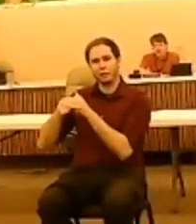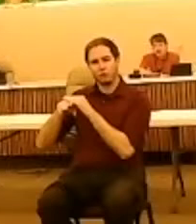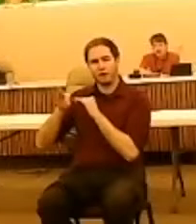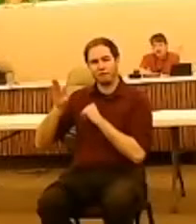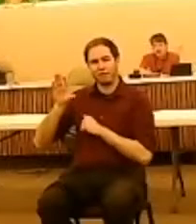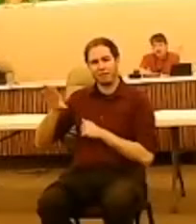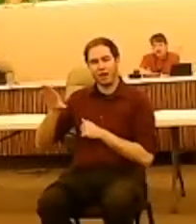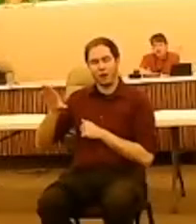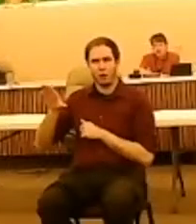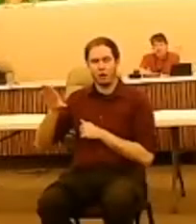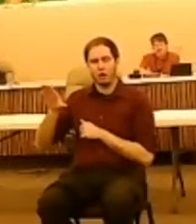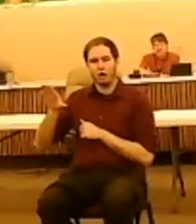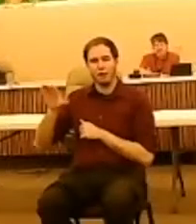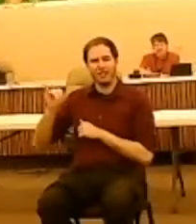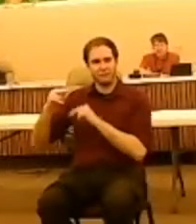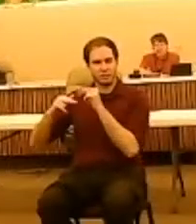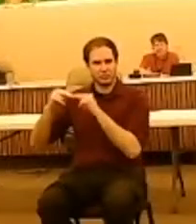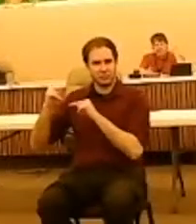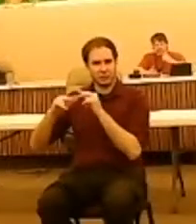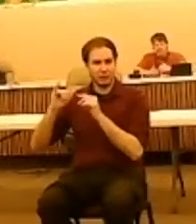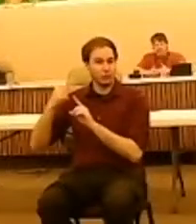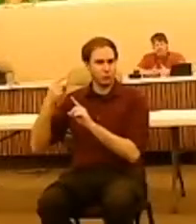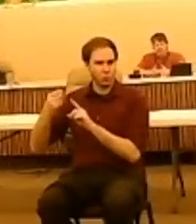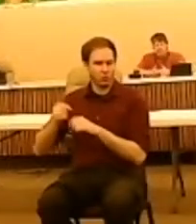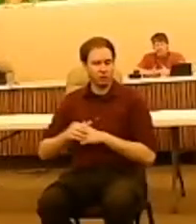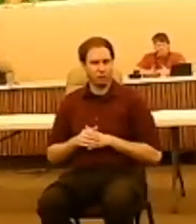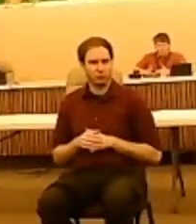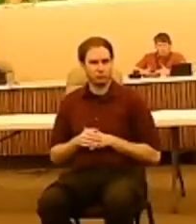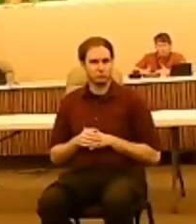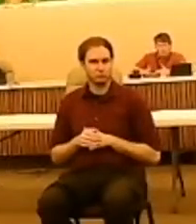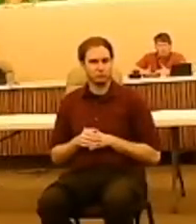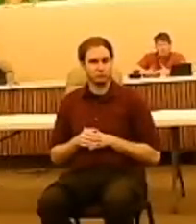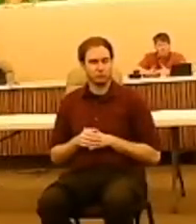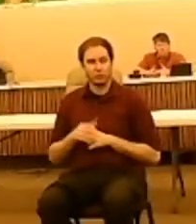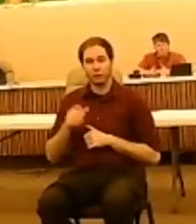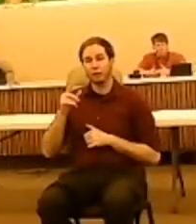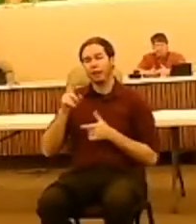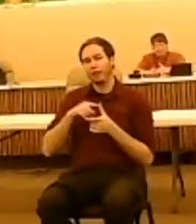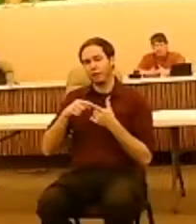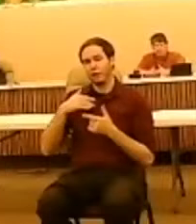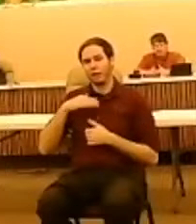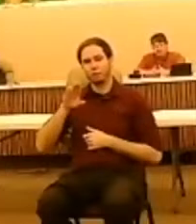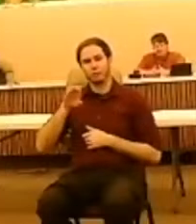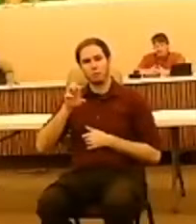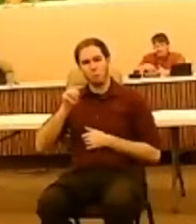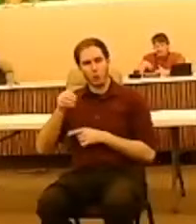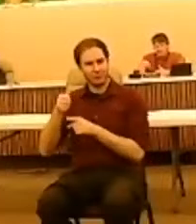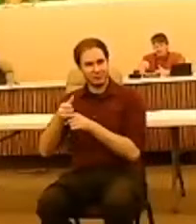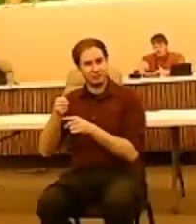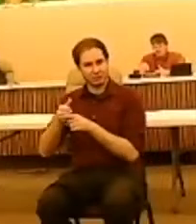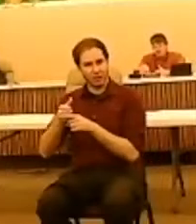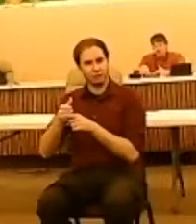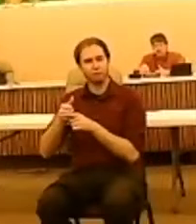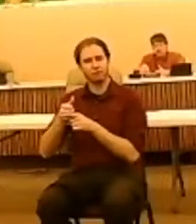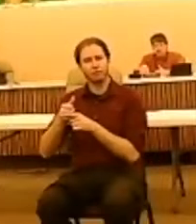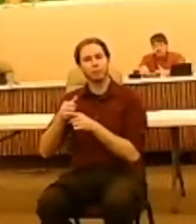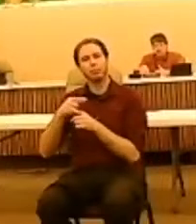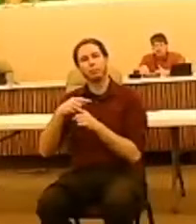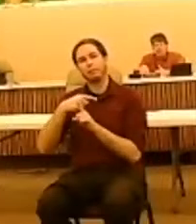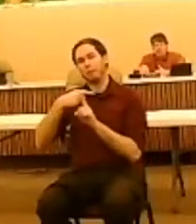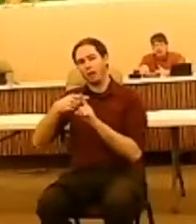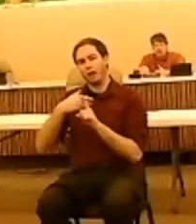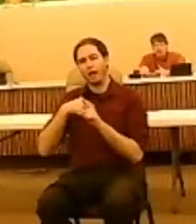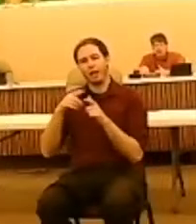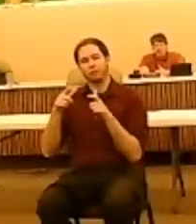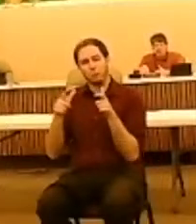the facility. Okay. Then you have the berm, and there was an additional